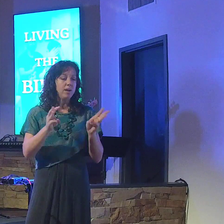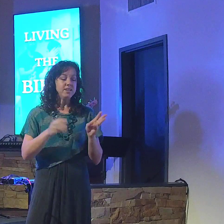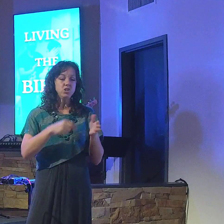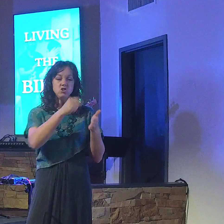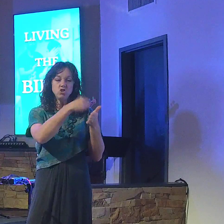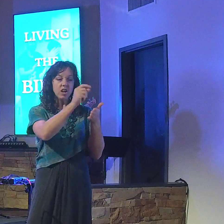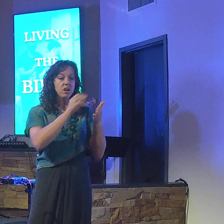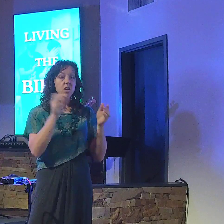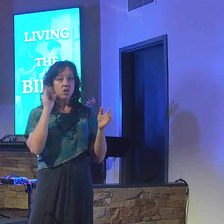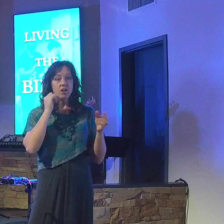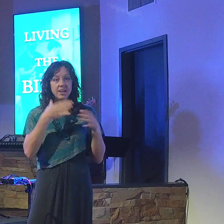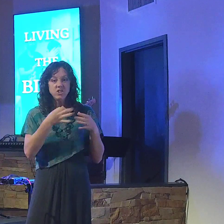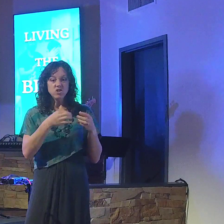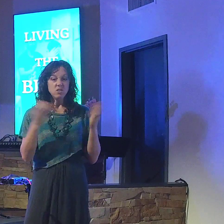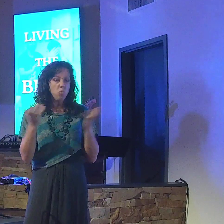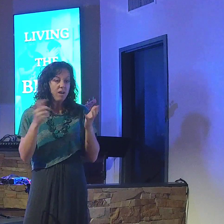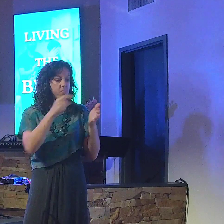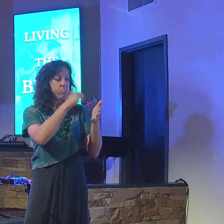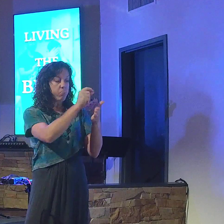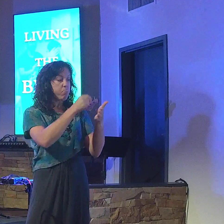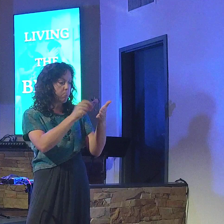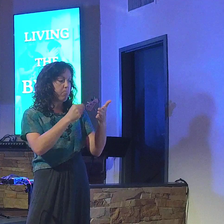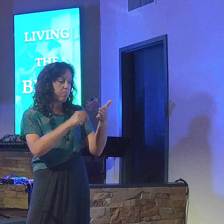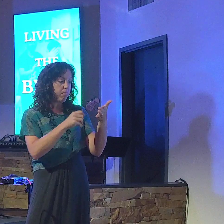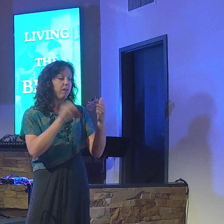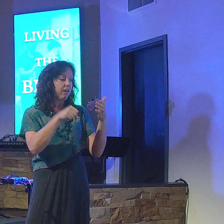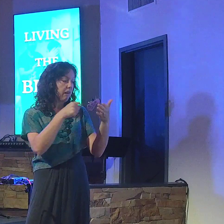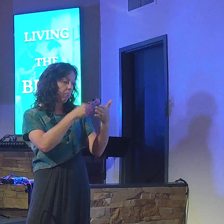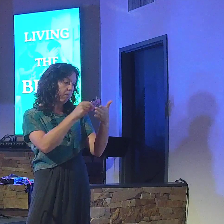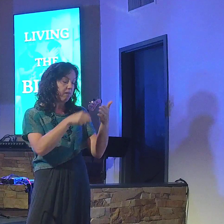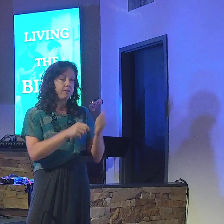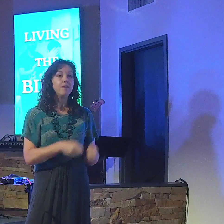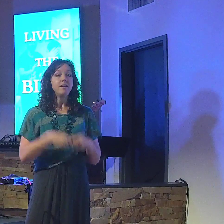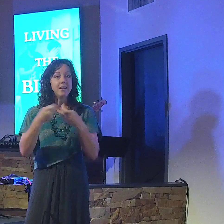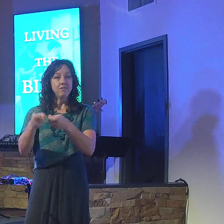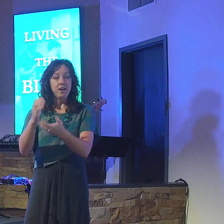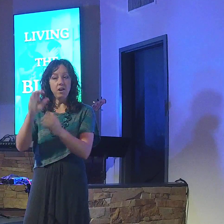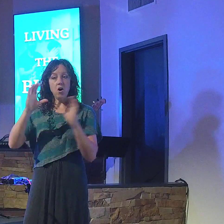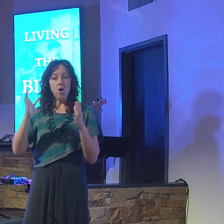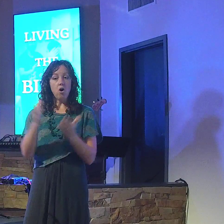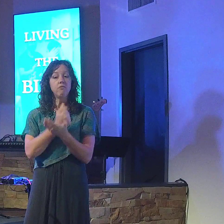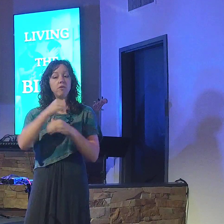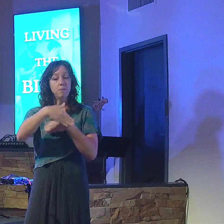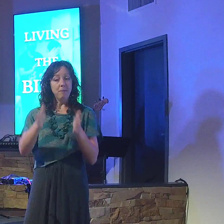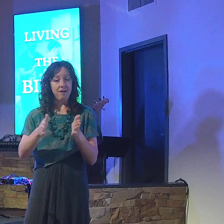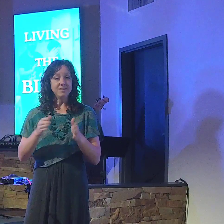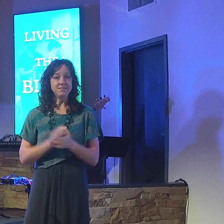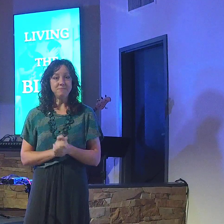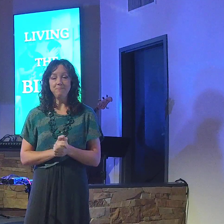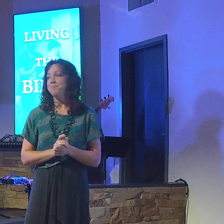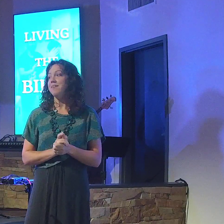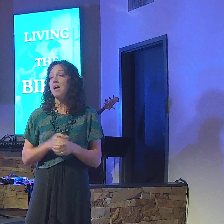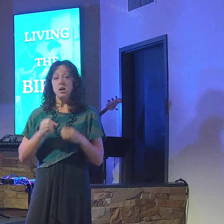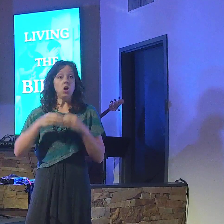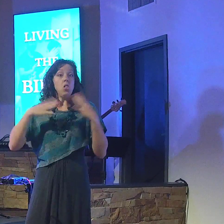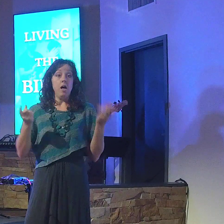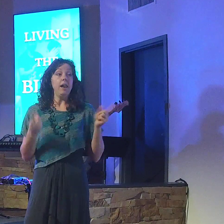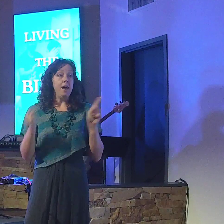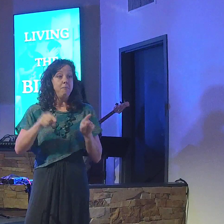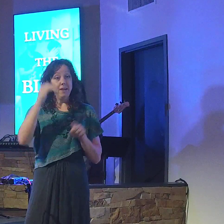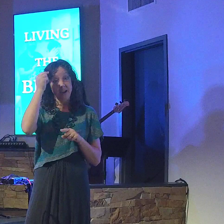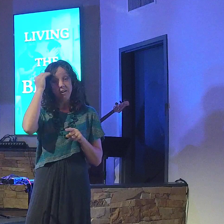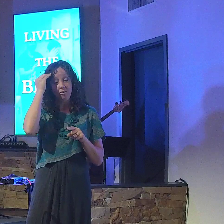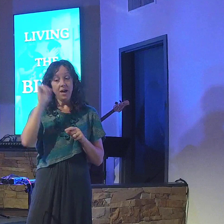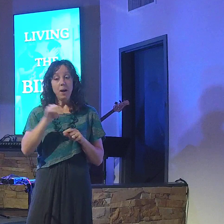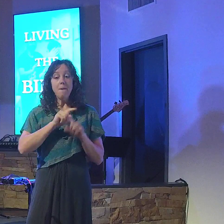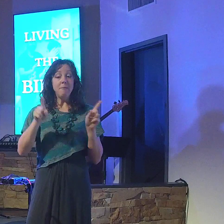you're interested in, and drop it in one of the offering boxes on your way out. And we would love to have you as a part of Walk Through Bethlehem. I know that's a lot going on, but church, aren't you